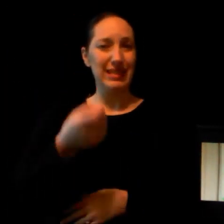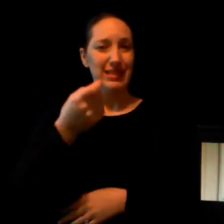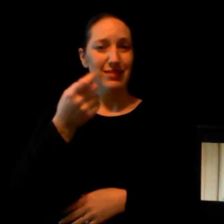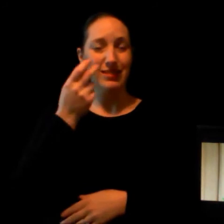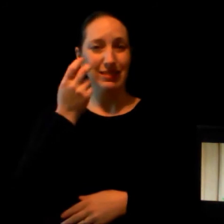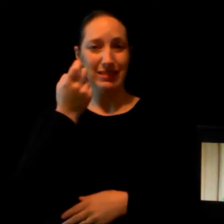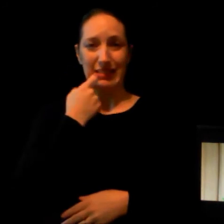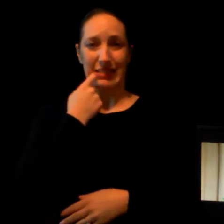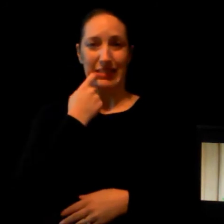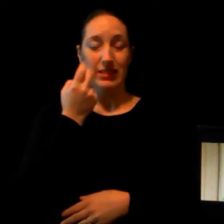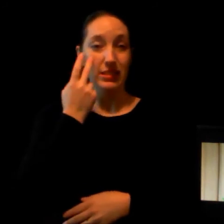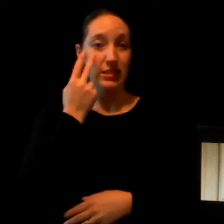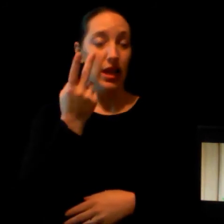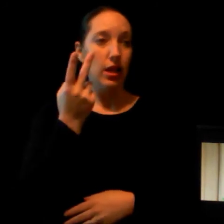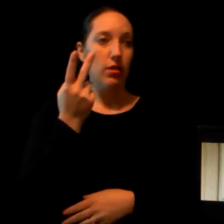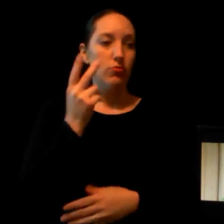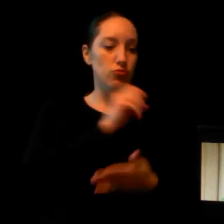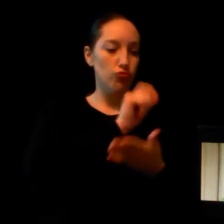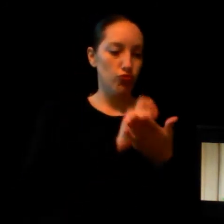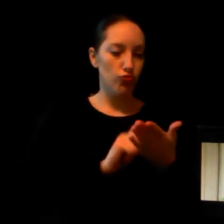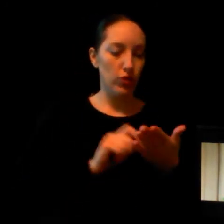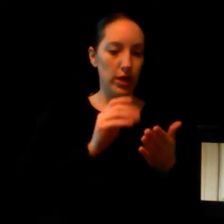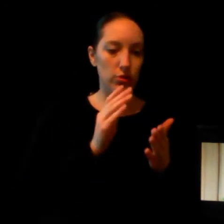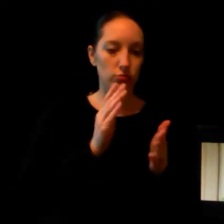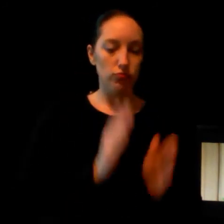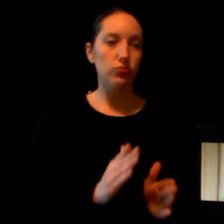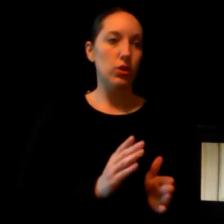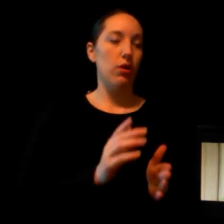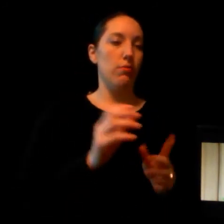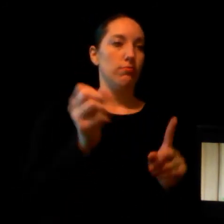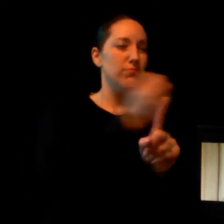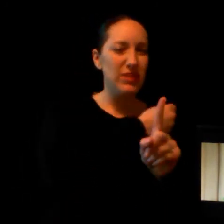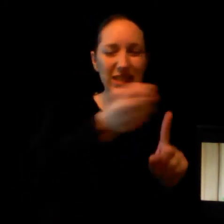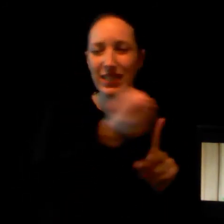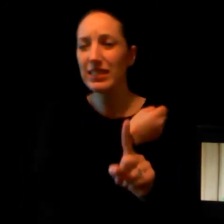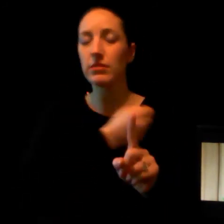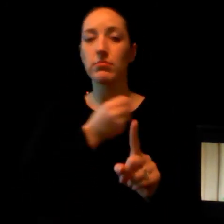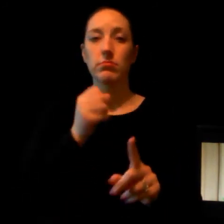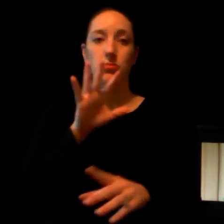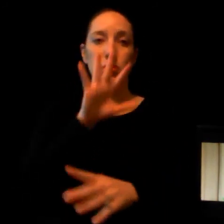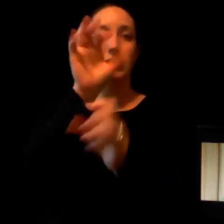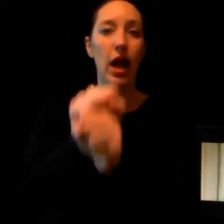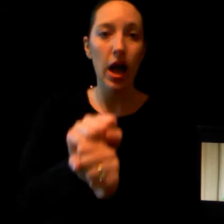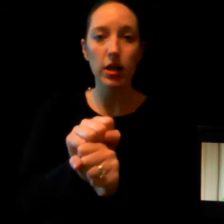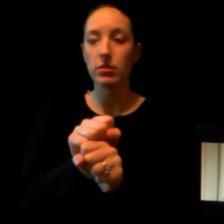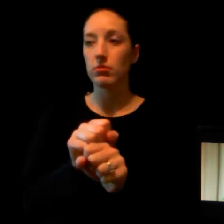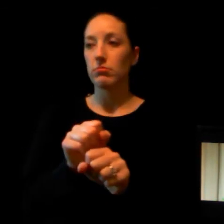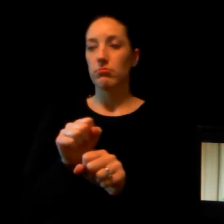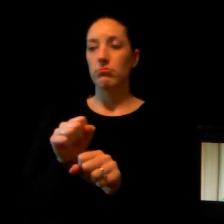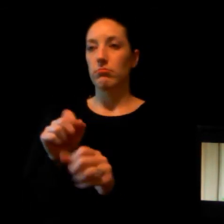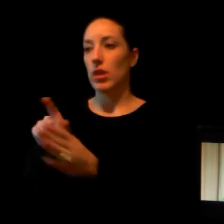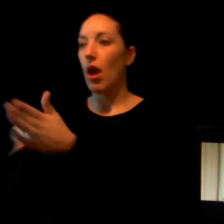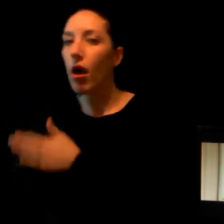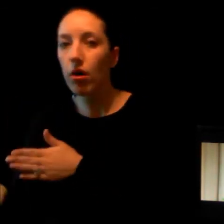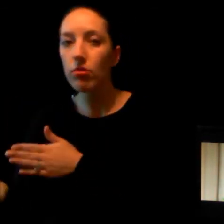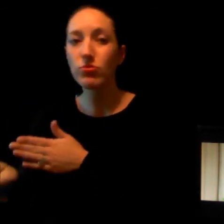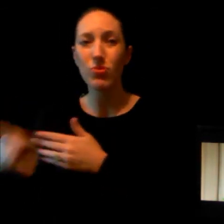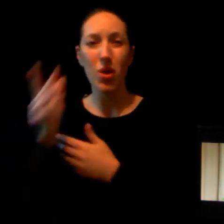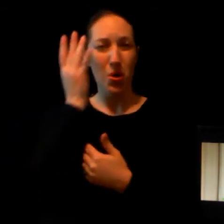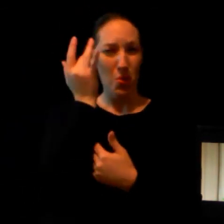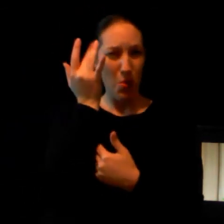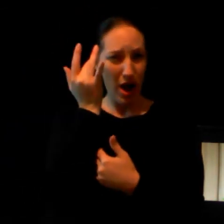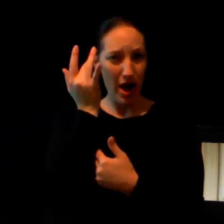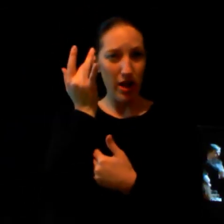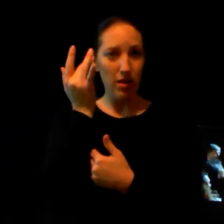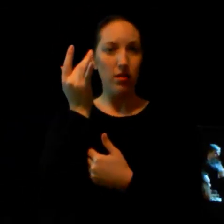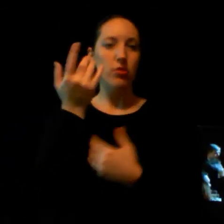beaten, attacked, and in some cases even killed, simply for doing their best to bring us the